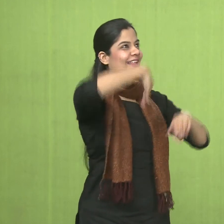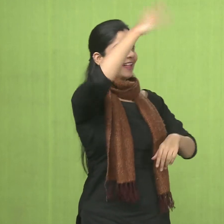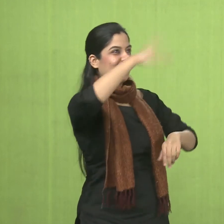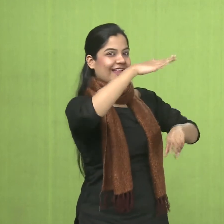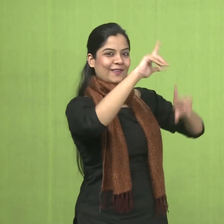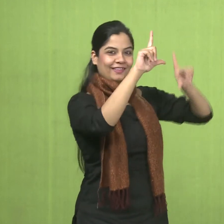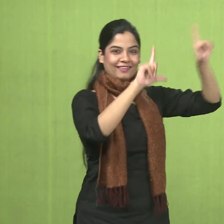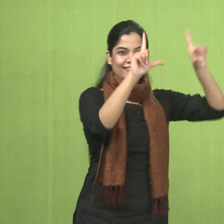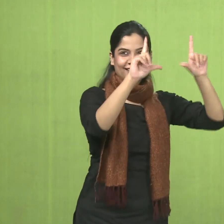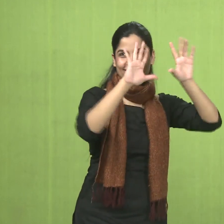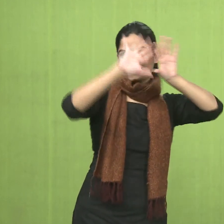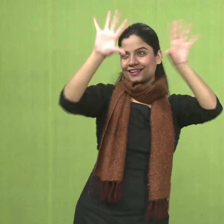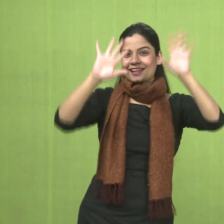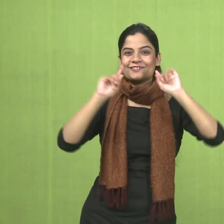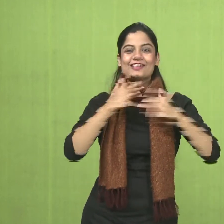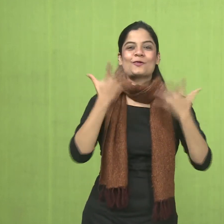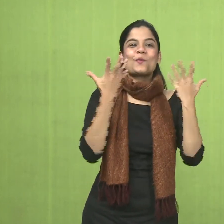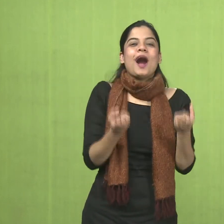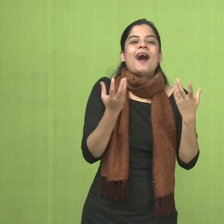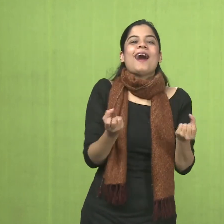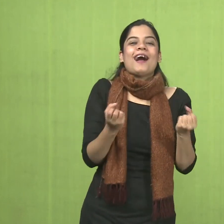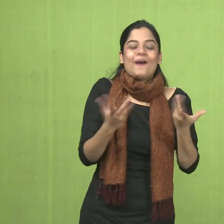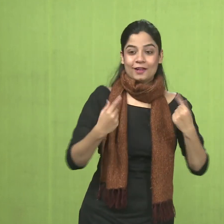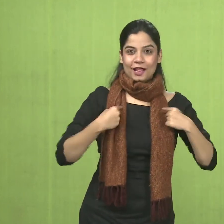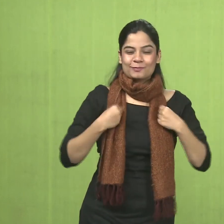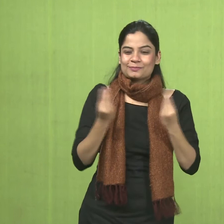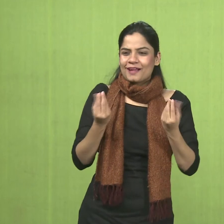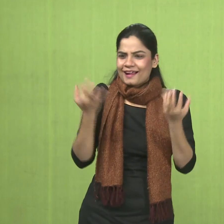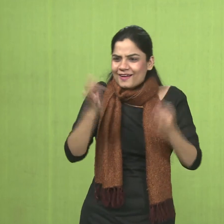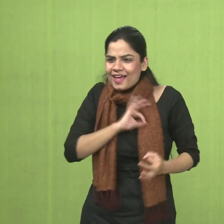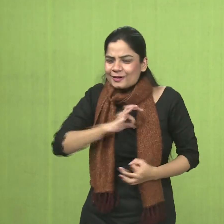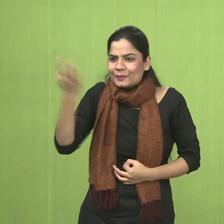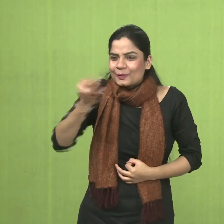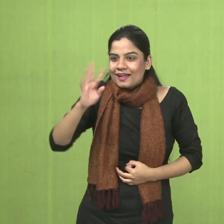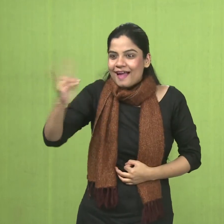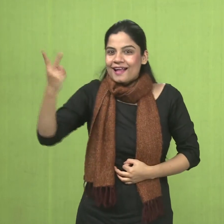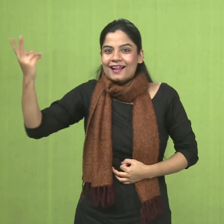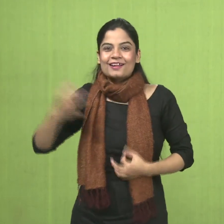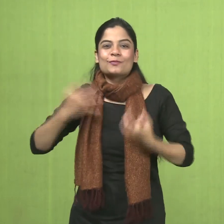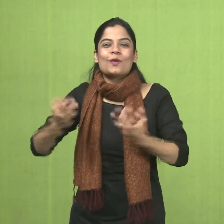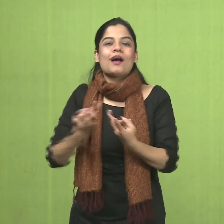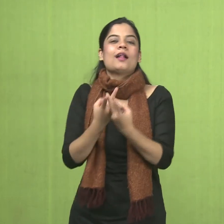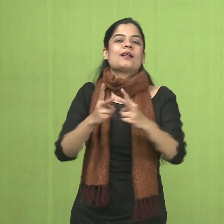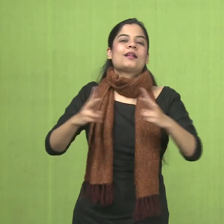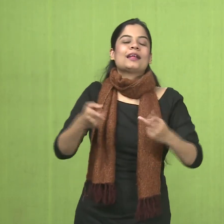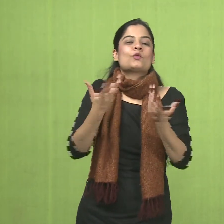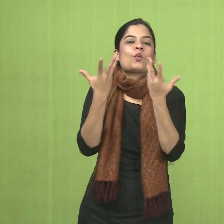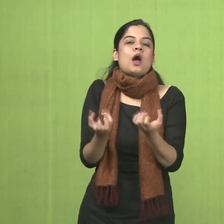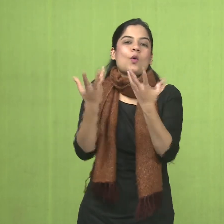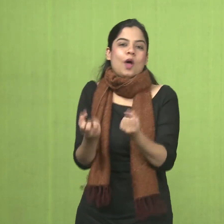house. And then comes a designed or a beautiful house or something that we want to desire for, new clothes. These